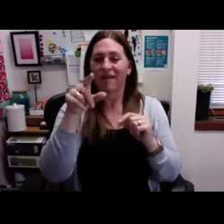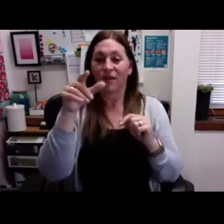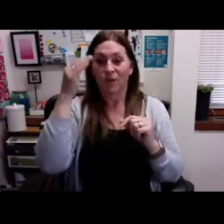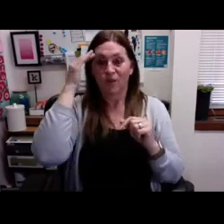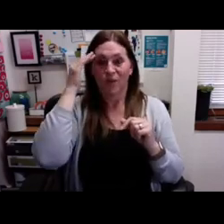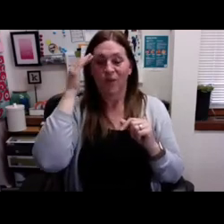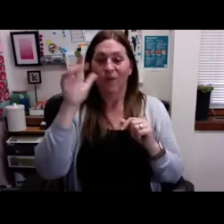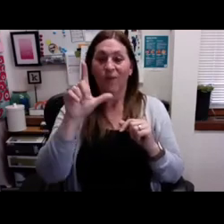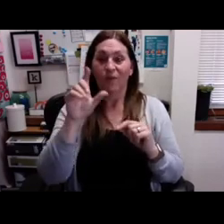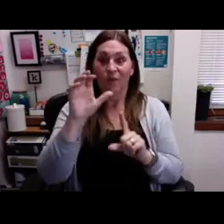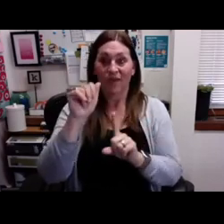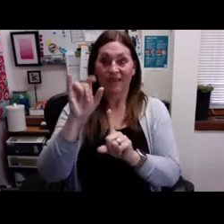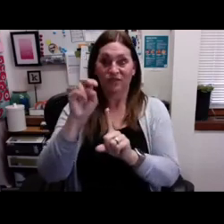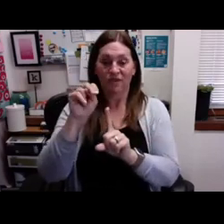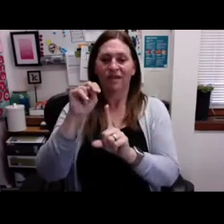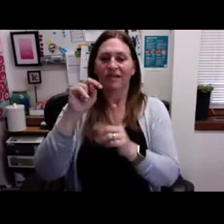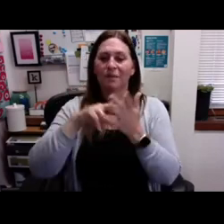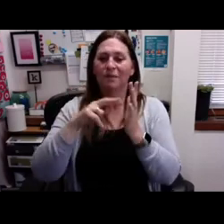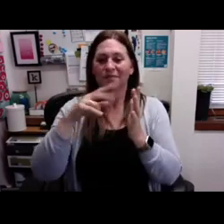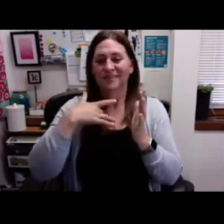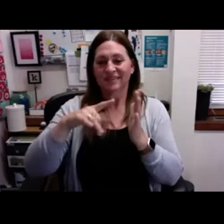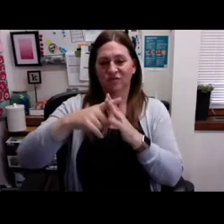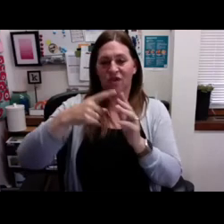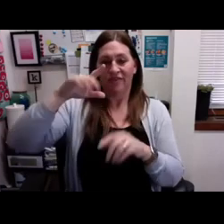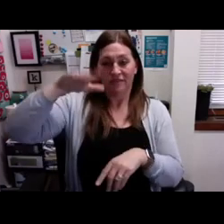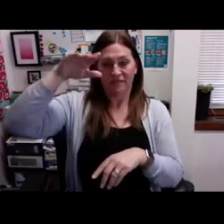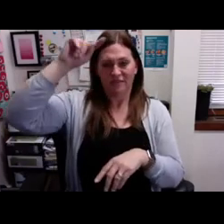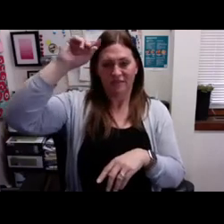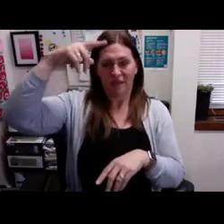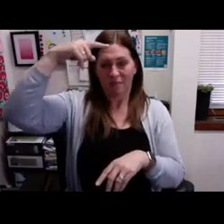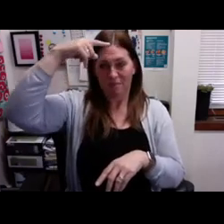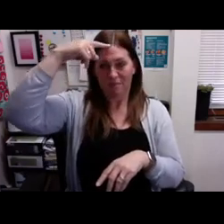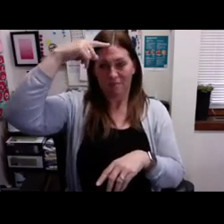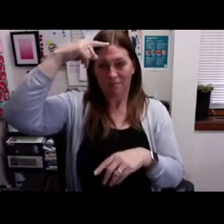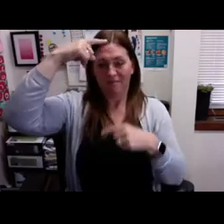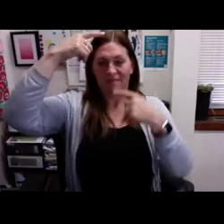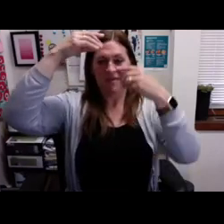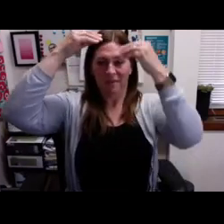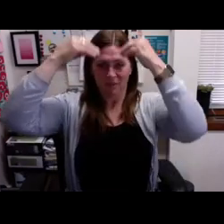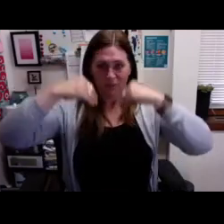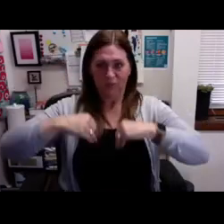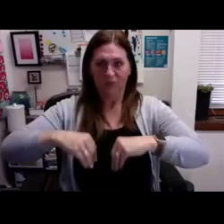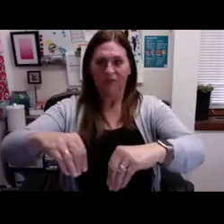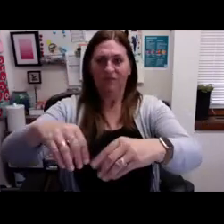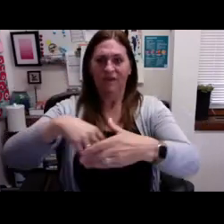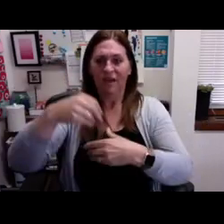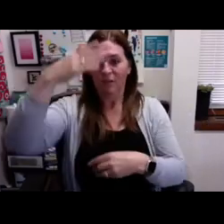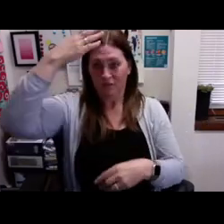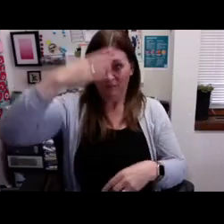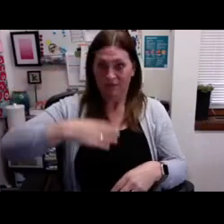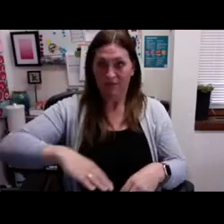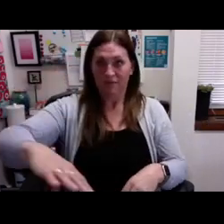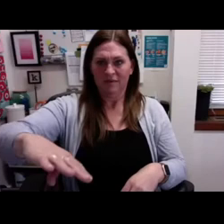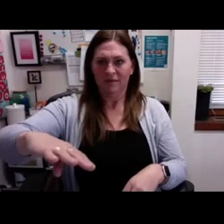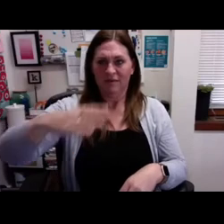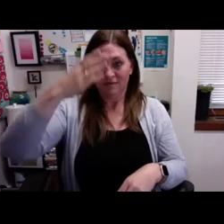And this is going to be a summary of the explanation of it. So location starts on the top,